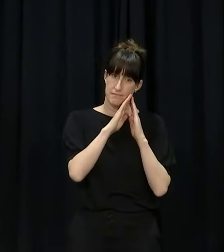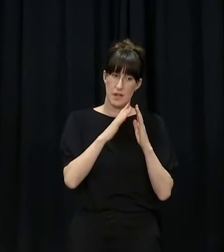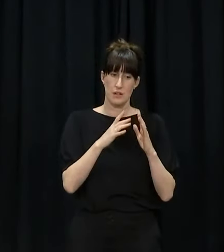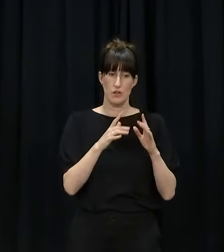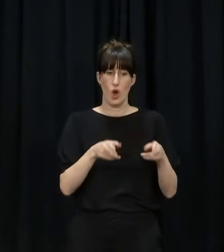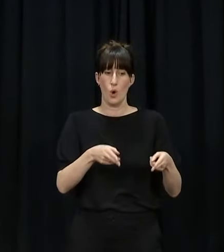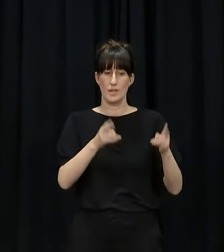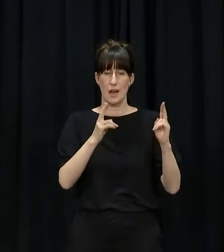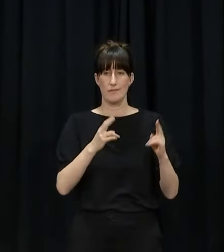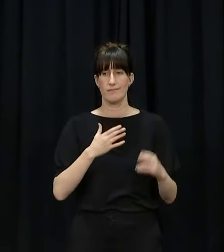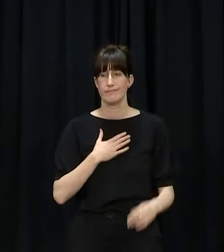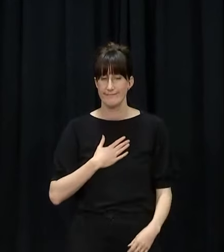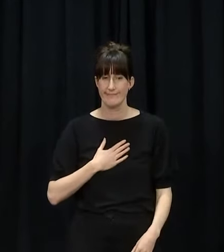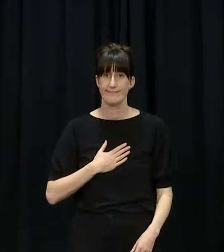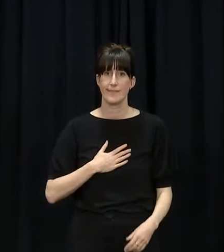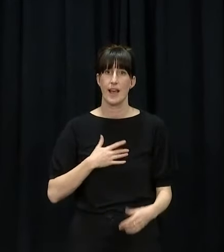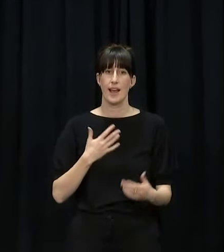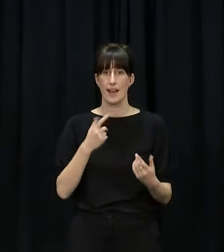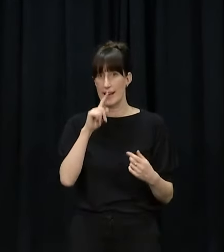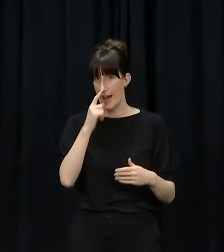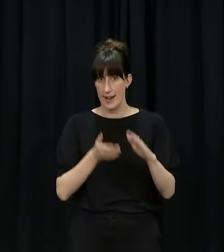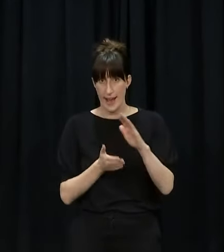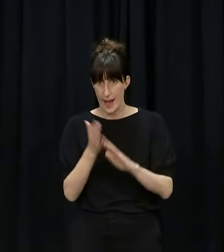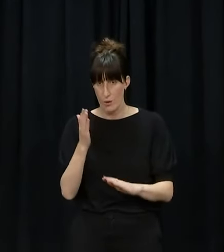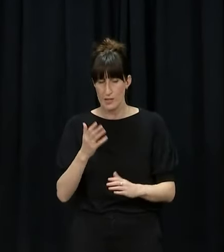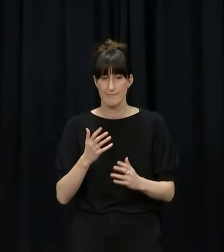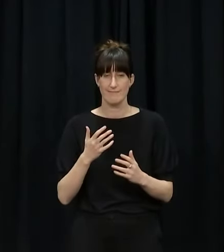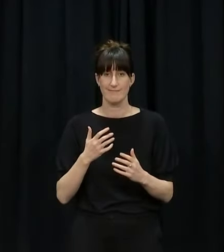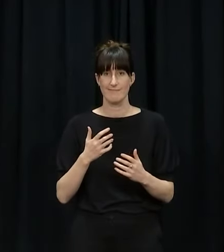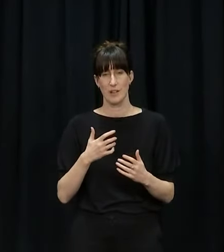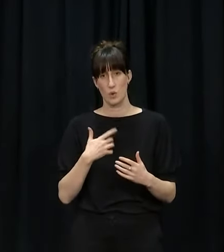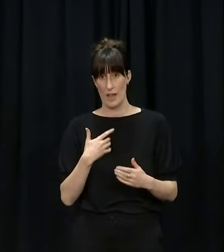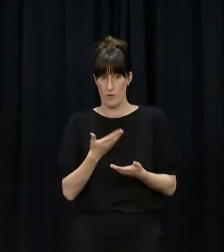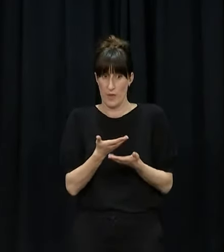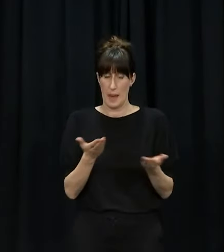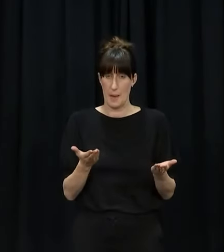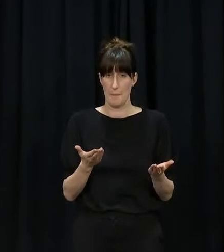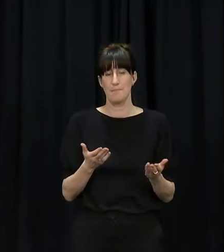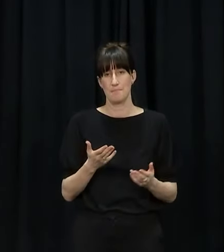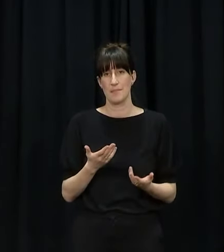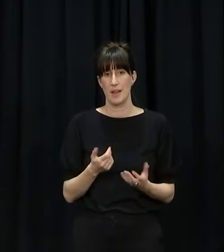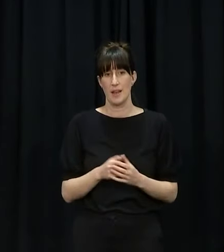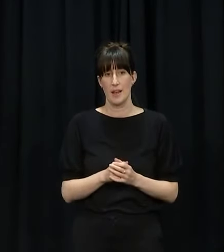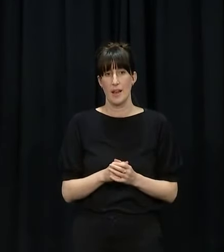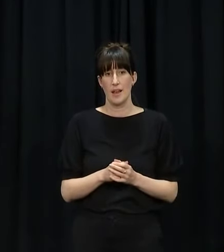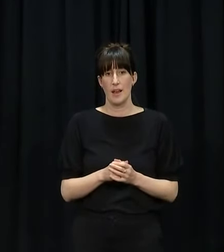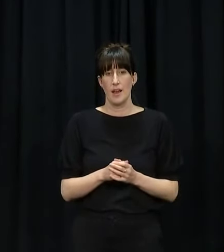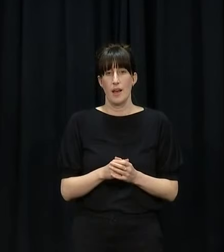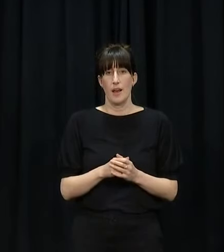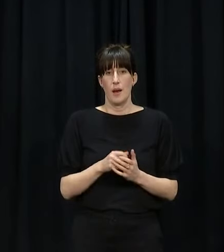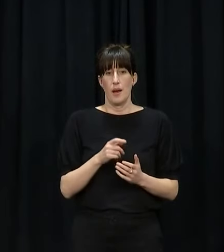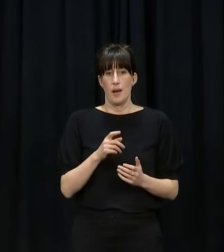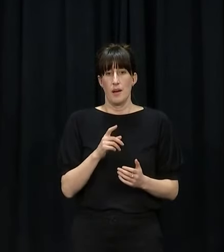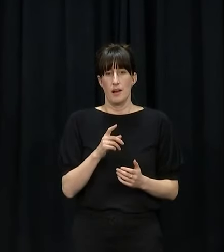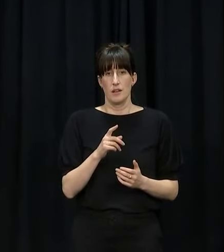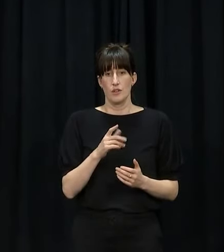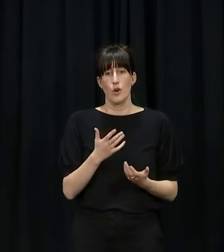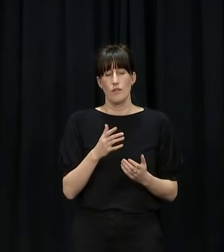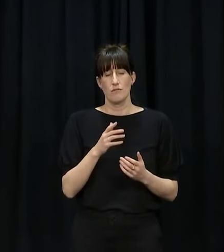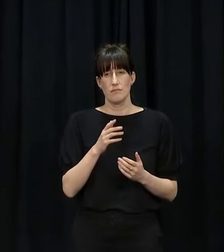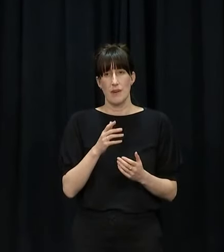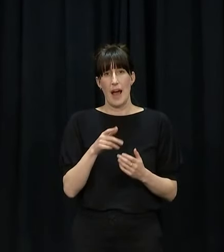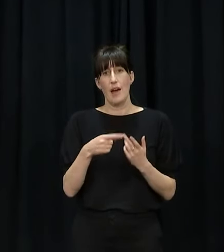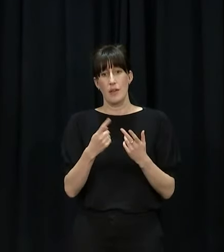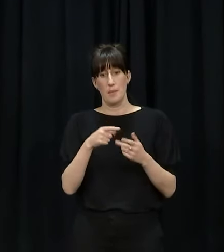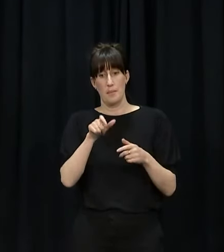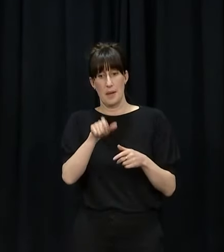they'll be provided with full support. Unless there are specific issues identified that might be cause for concern, it's likely returnees on other